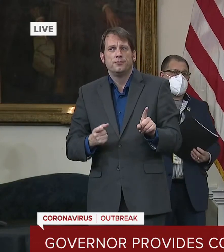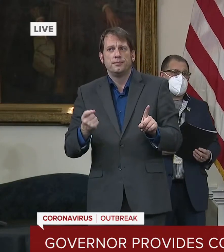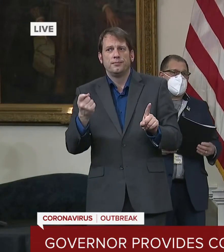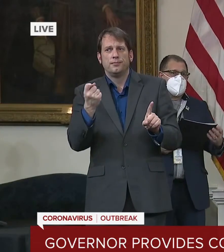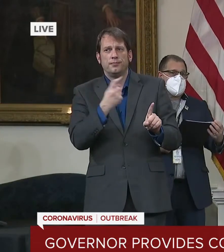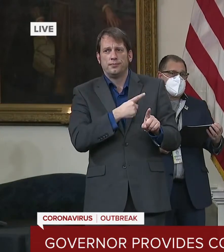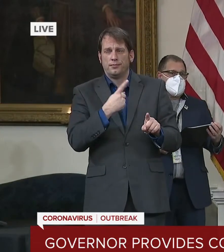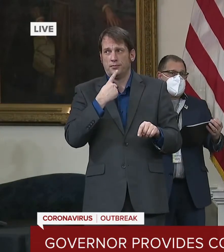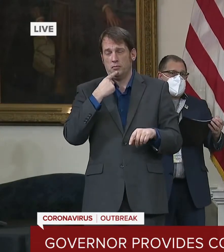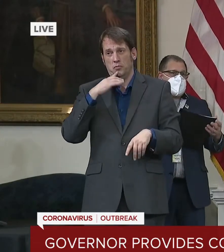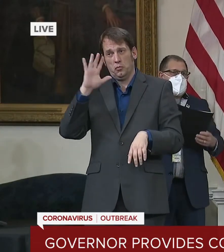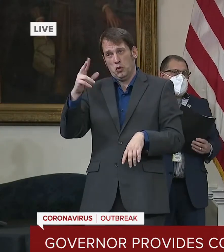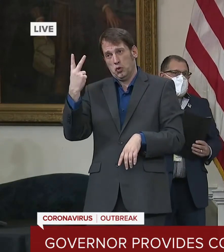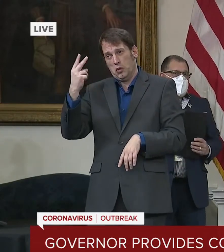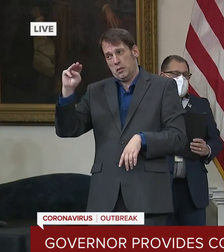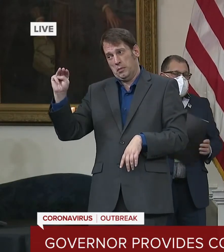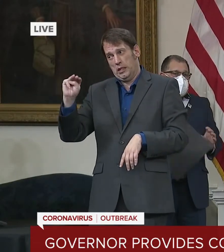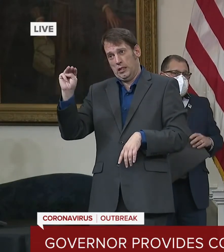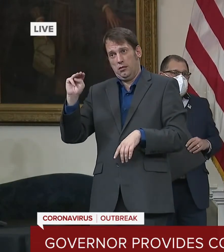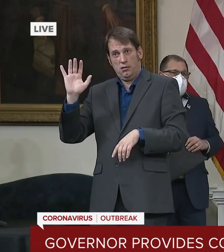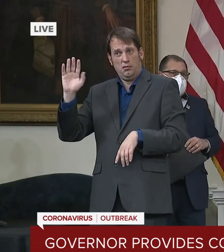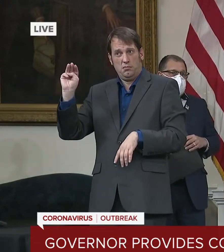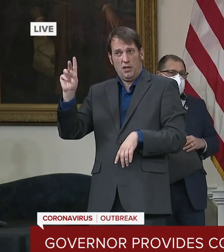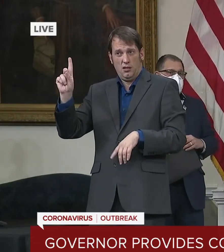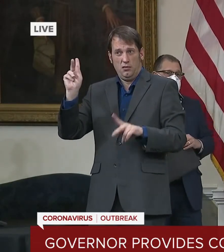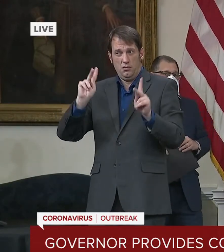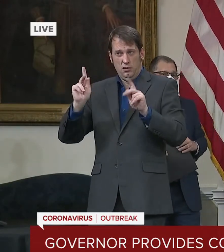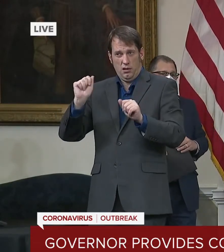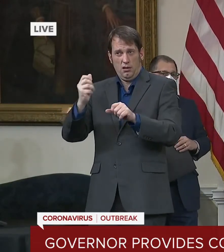You're adding an additional group of Marylanders